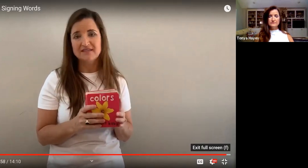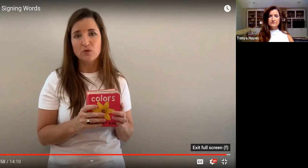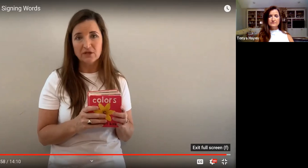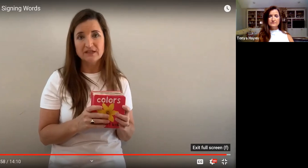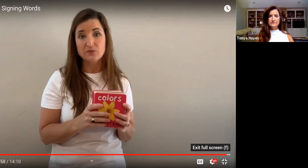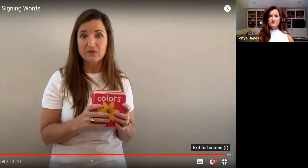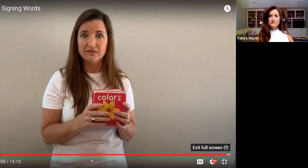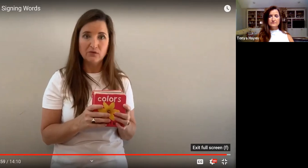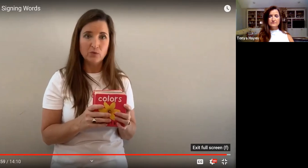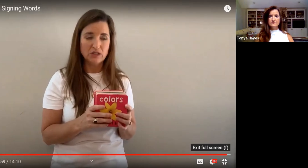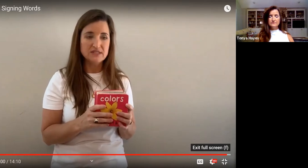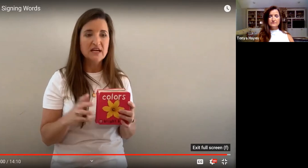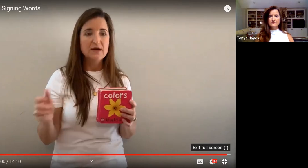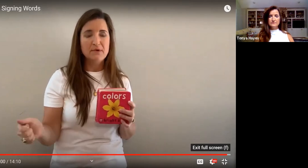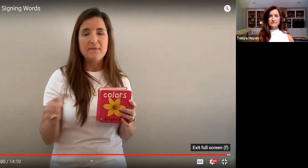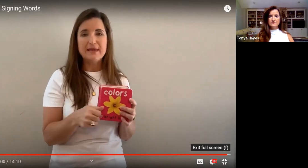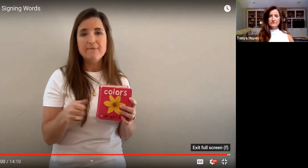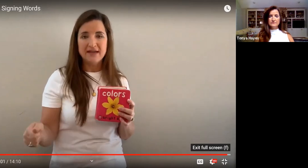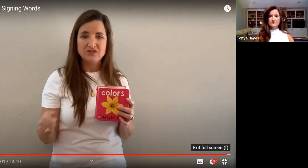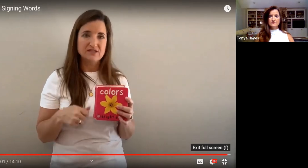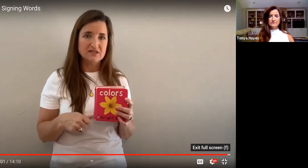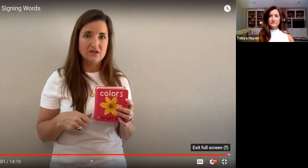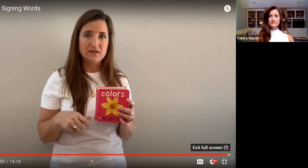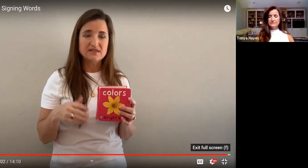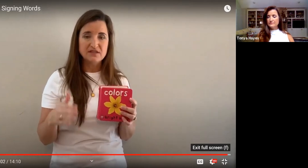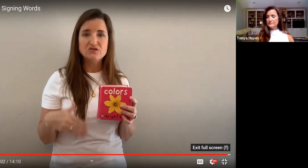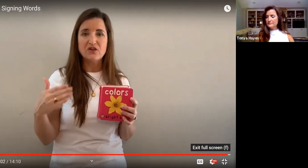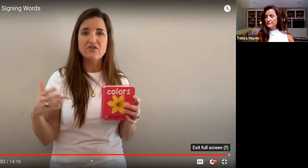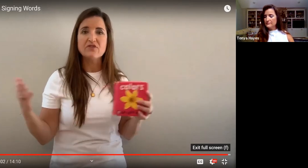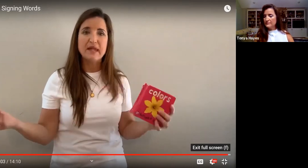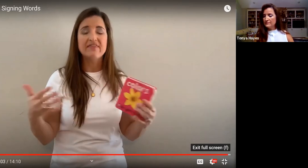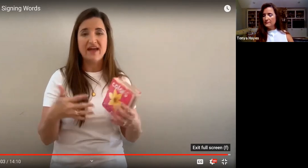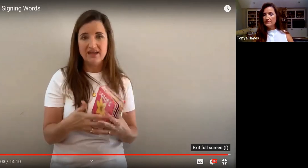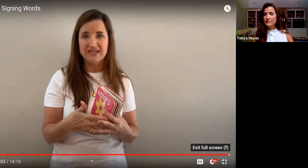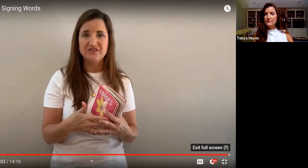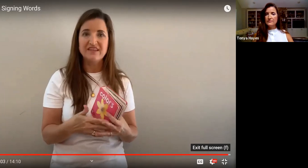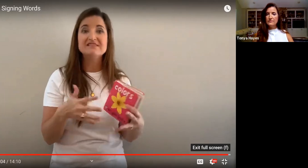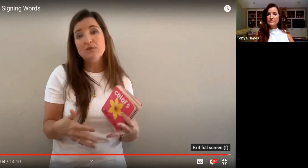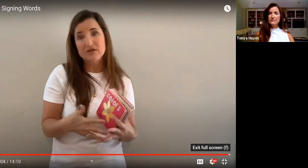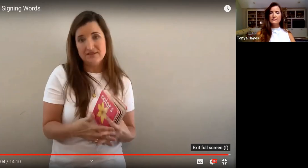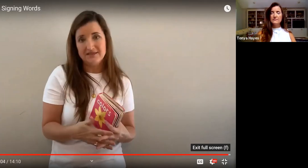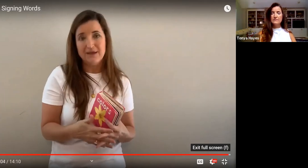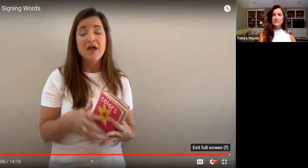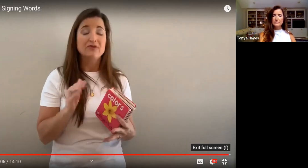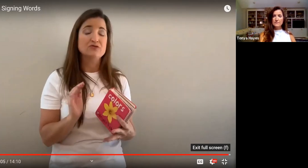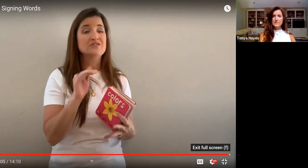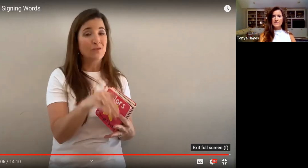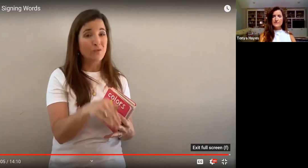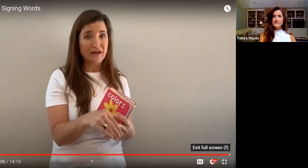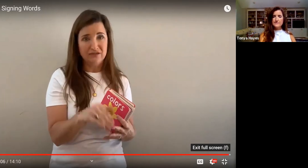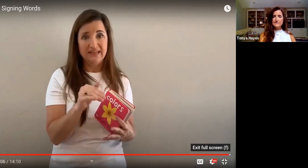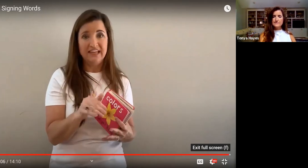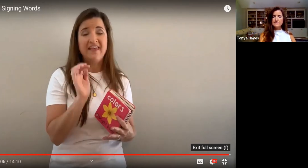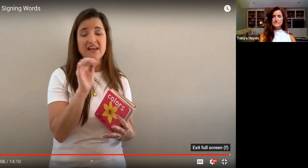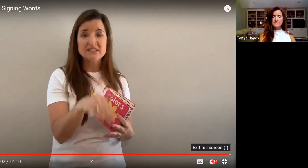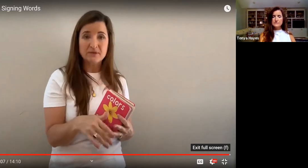kid that's working to really learn words. But making matches is good because then you show that they're making that connection. They see what's the same. They're just still